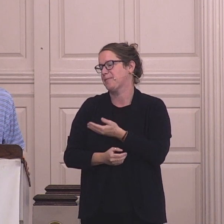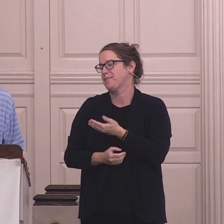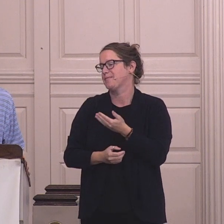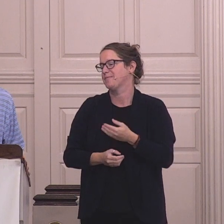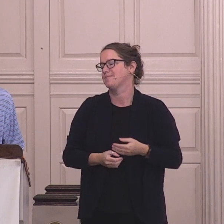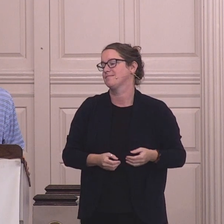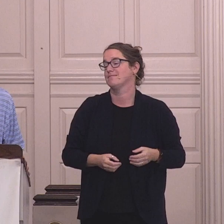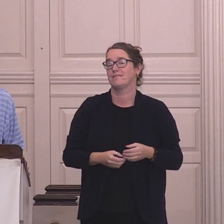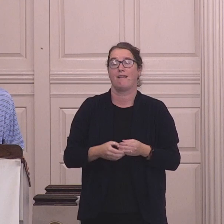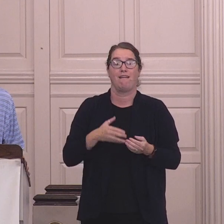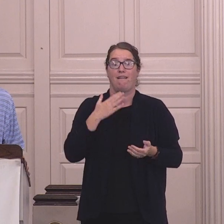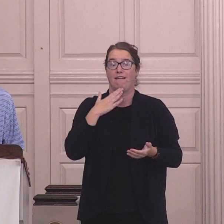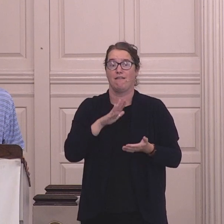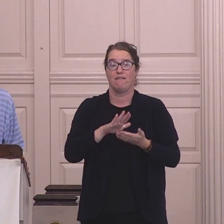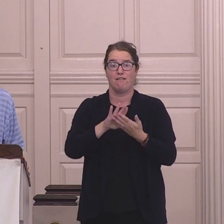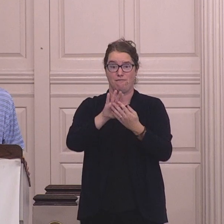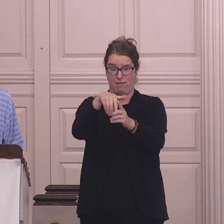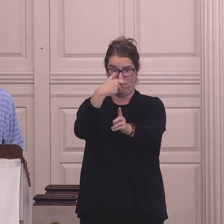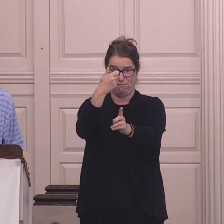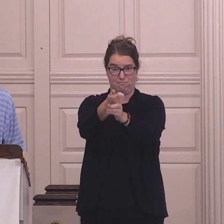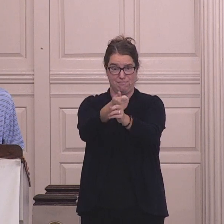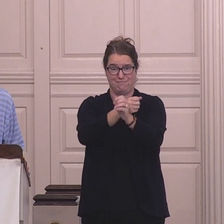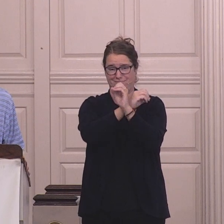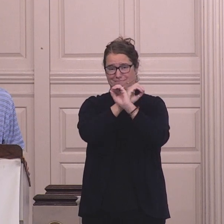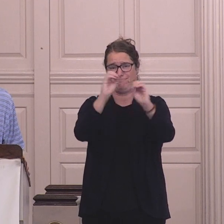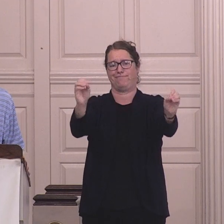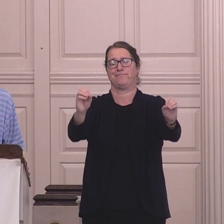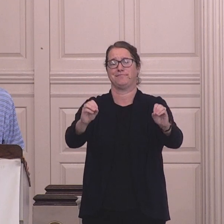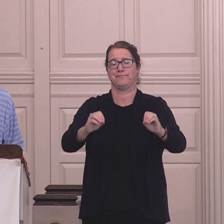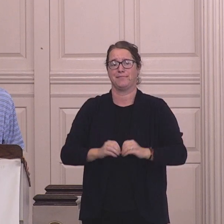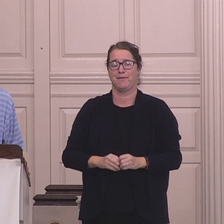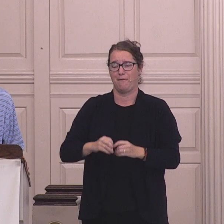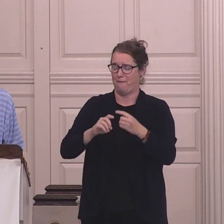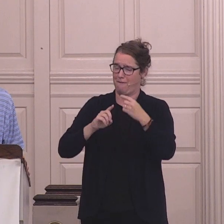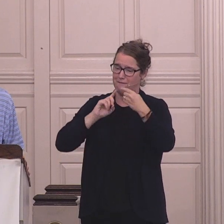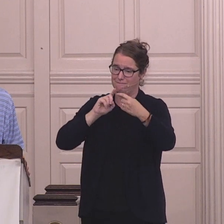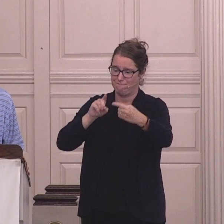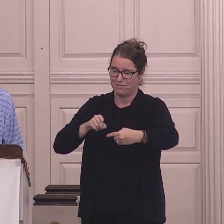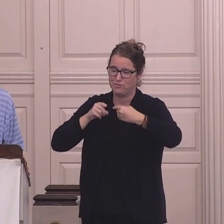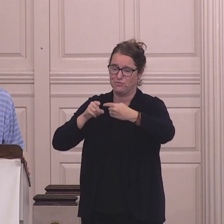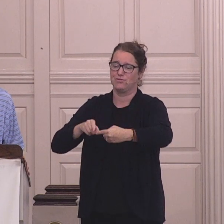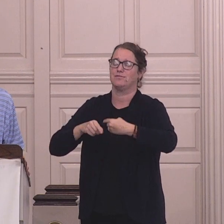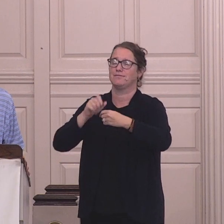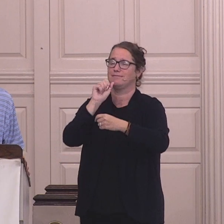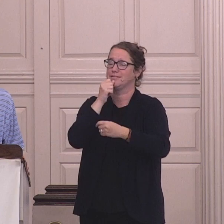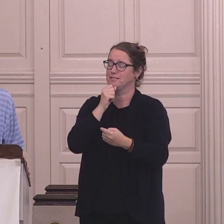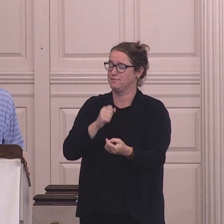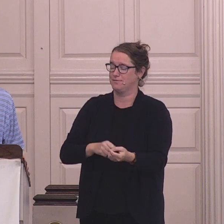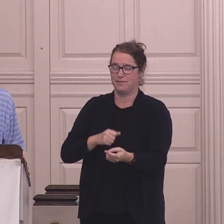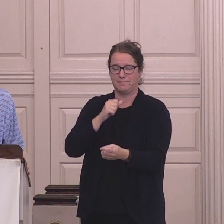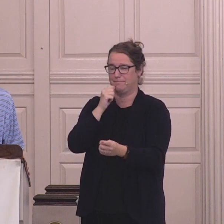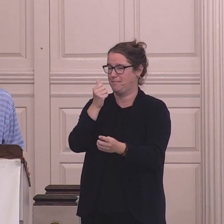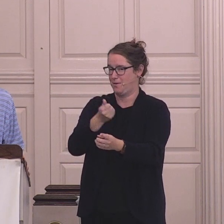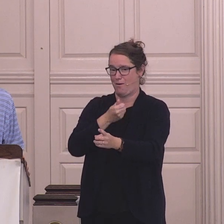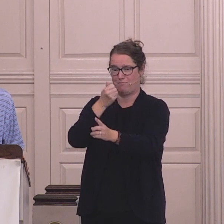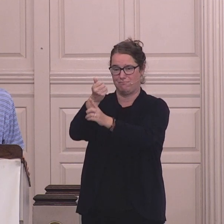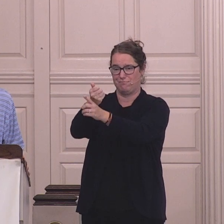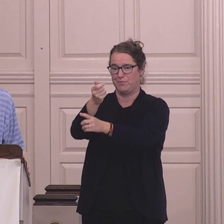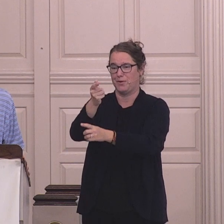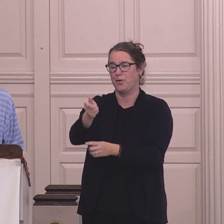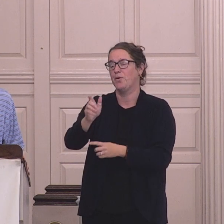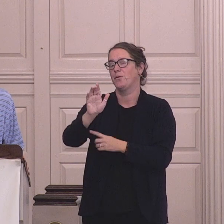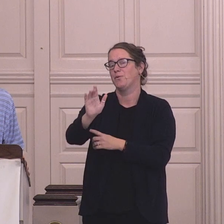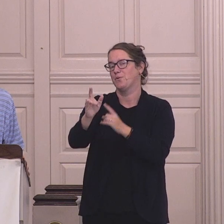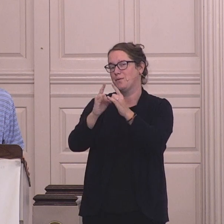No evil shall befall you, nor shall affliction come near your tent. For to